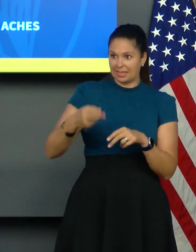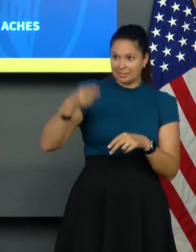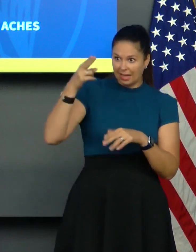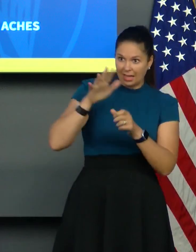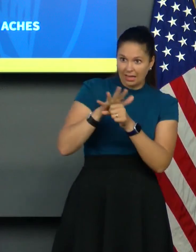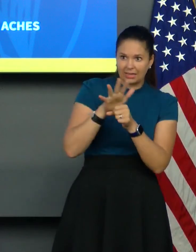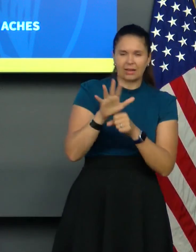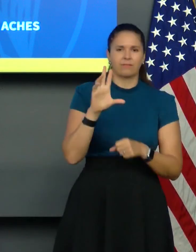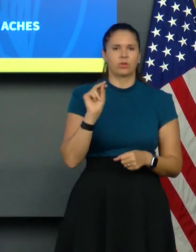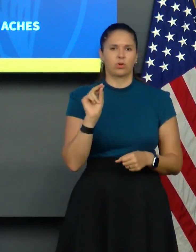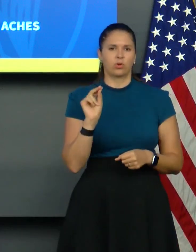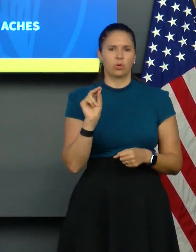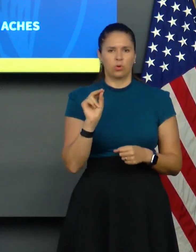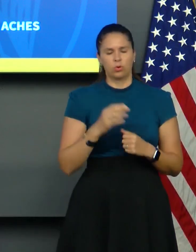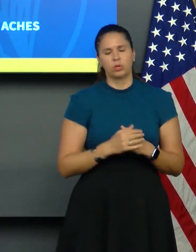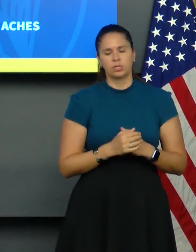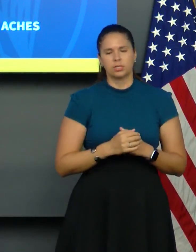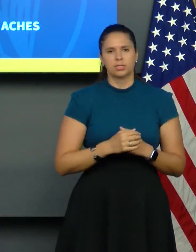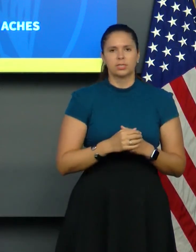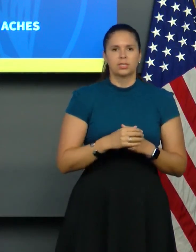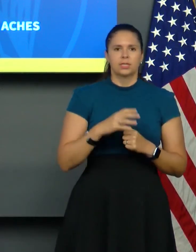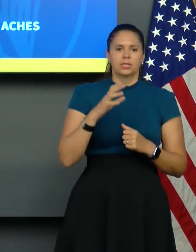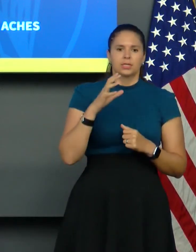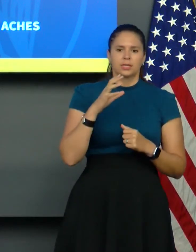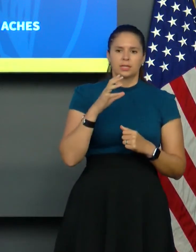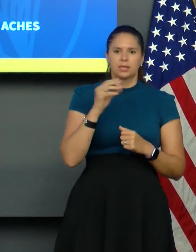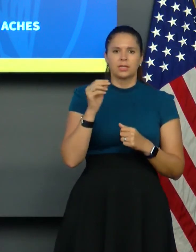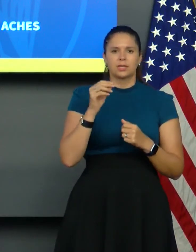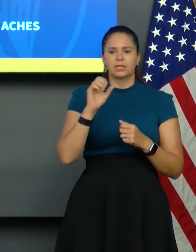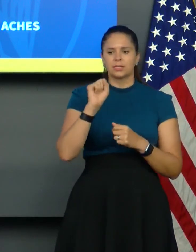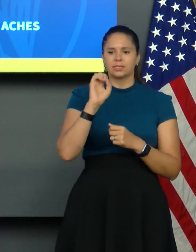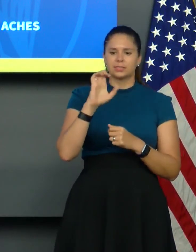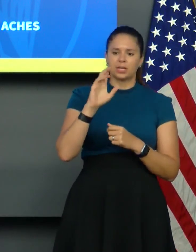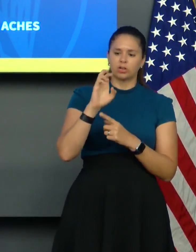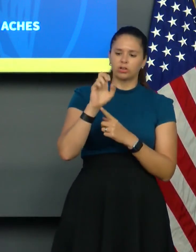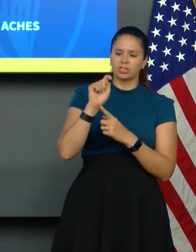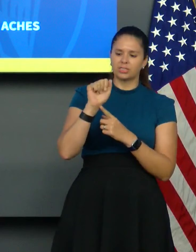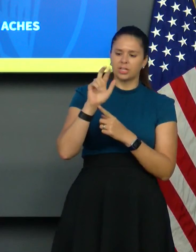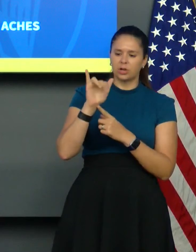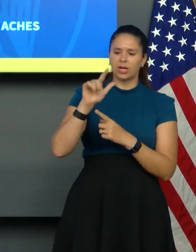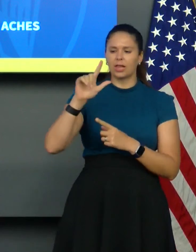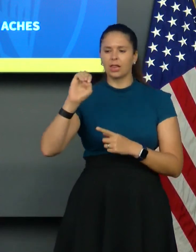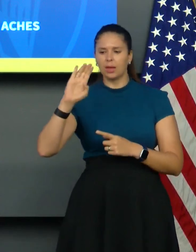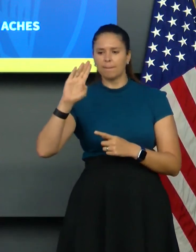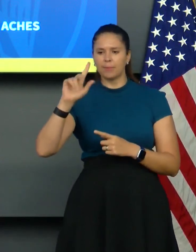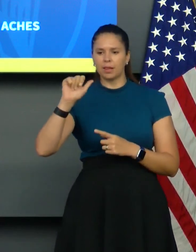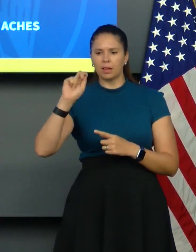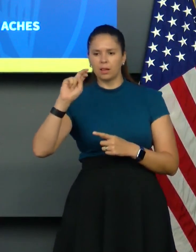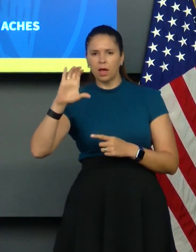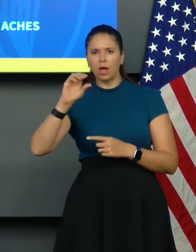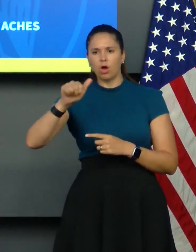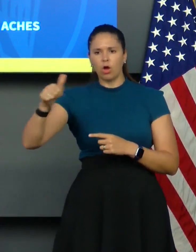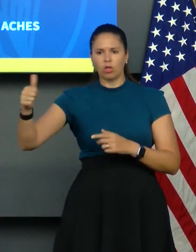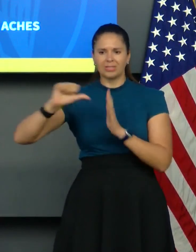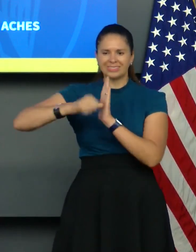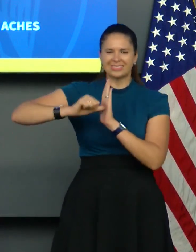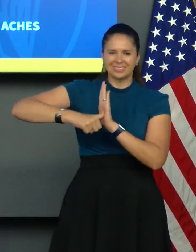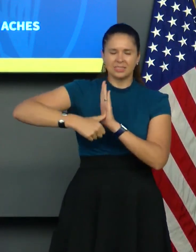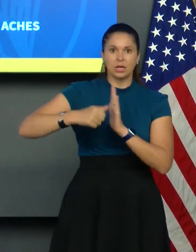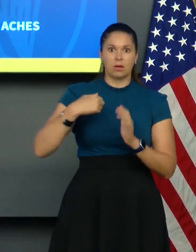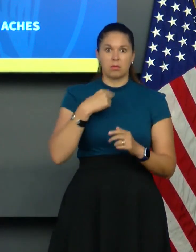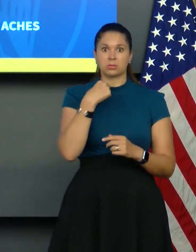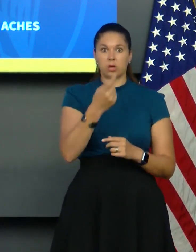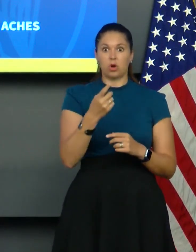No. And Secretary LeBlanc and others continue to stress the importance of that. I will tell you we're over